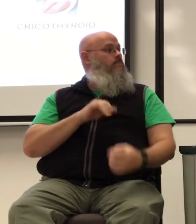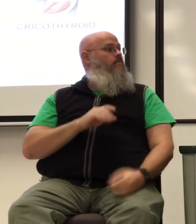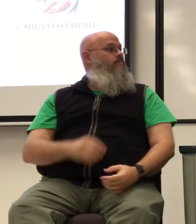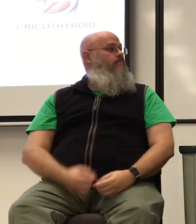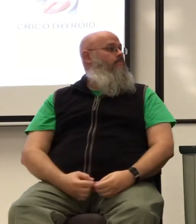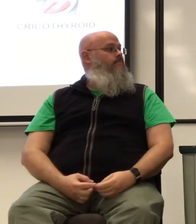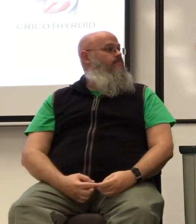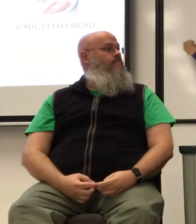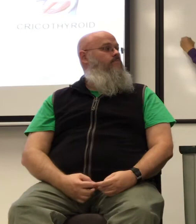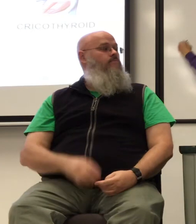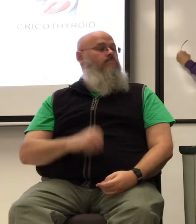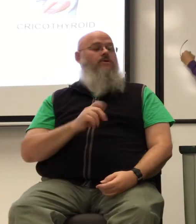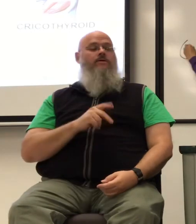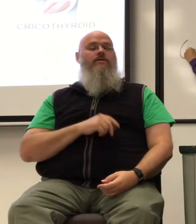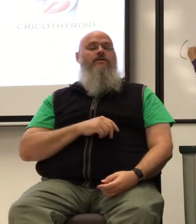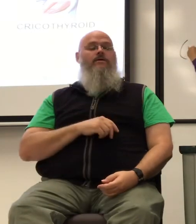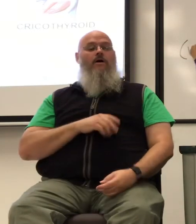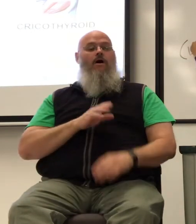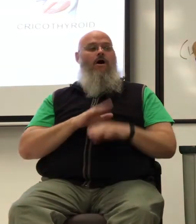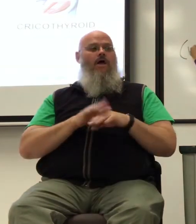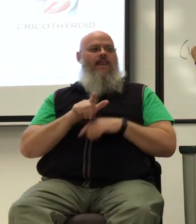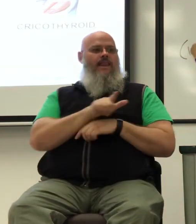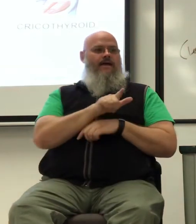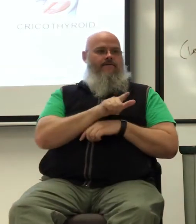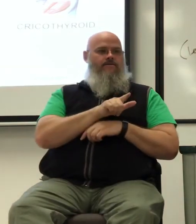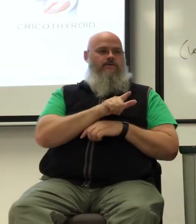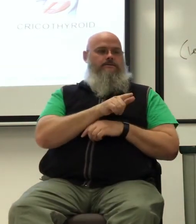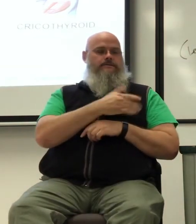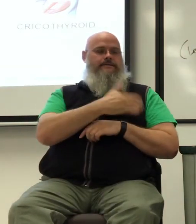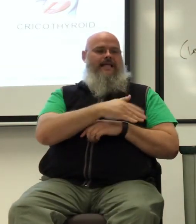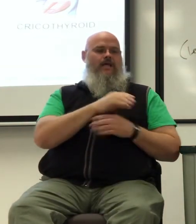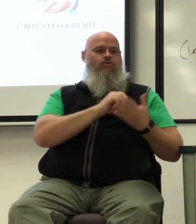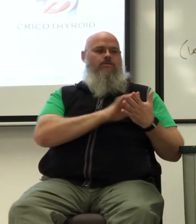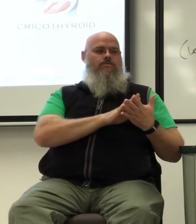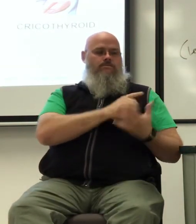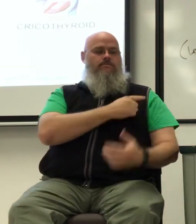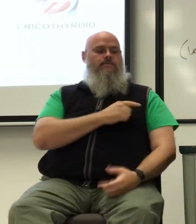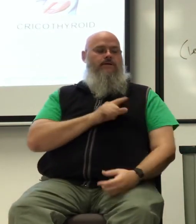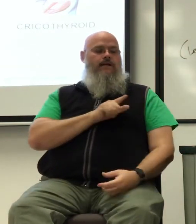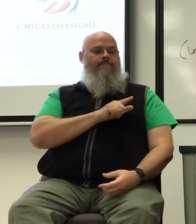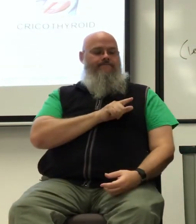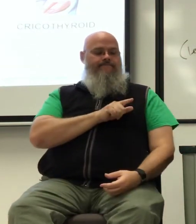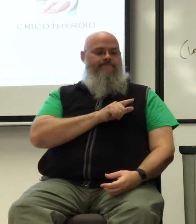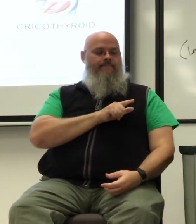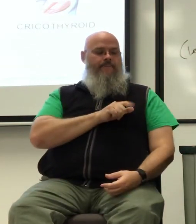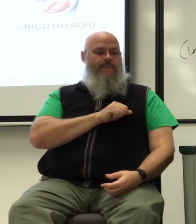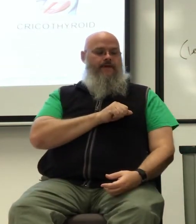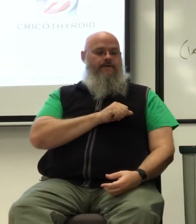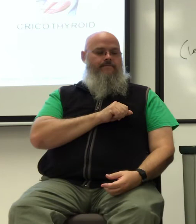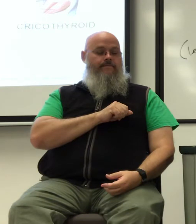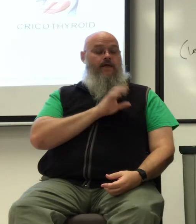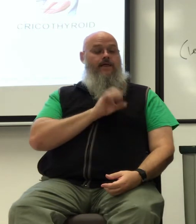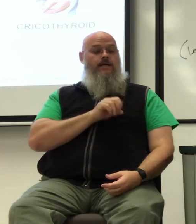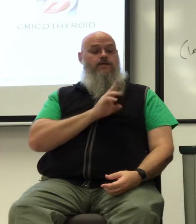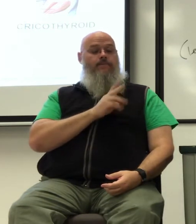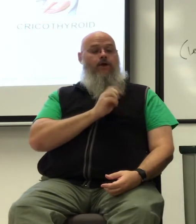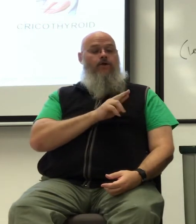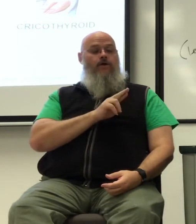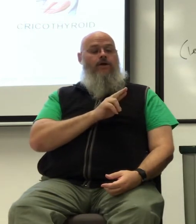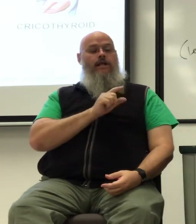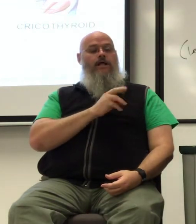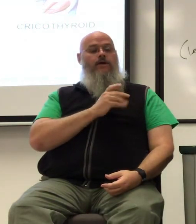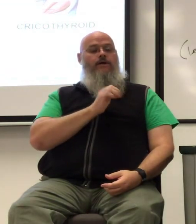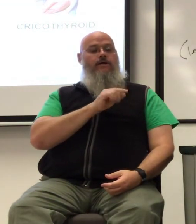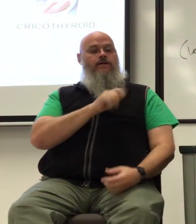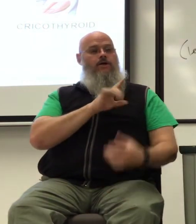Now on the left side, as a side note, on the left side, this superior laryngeal nerve, it branches